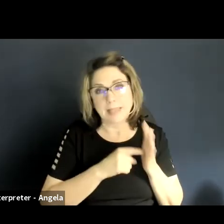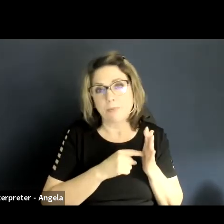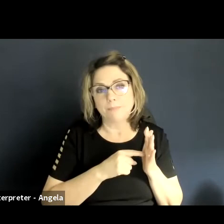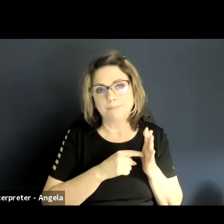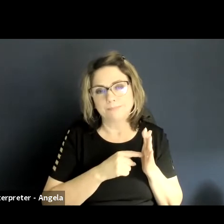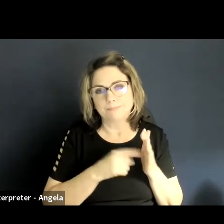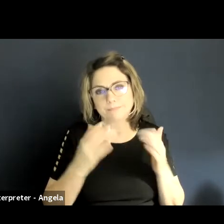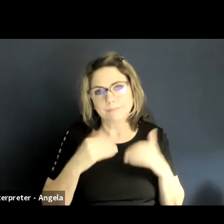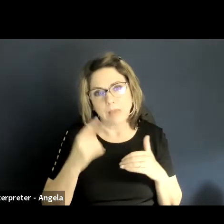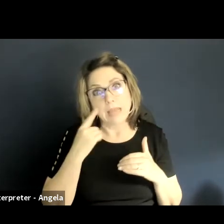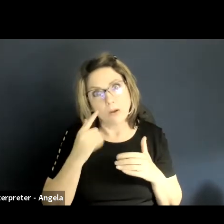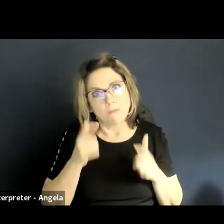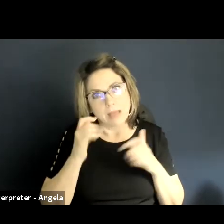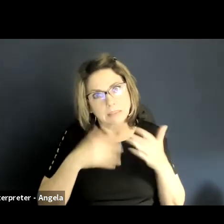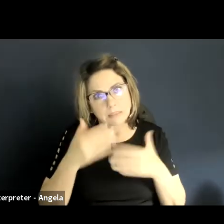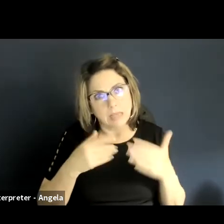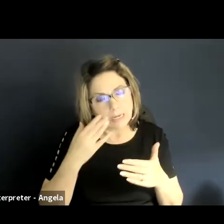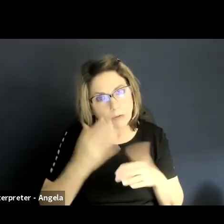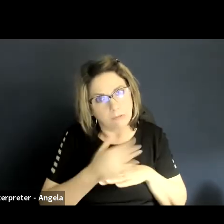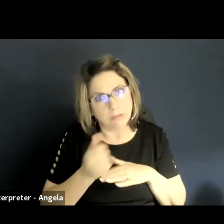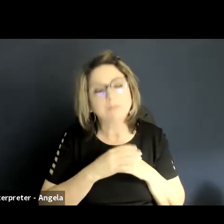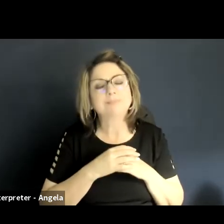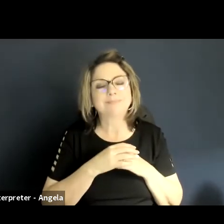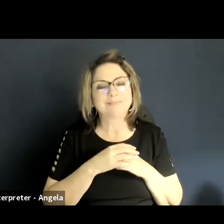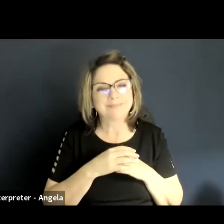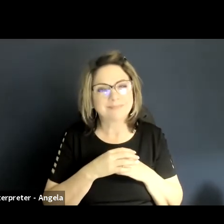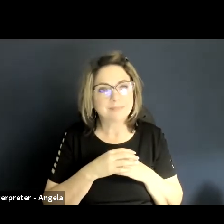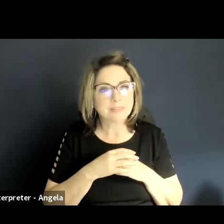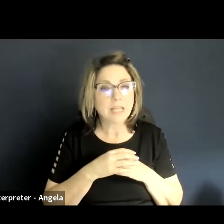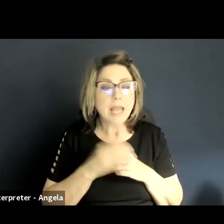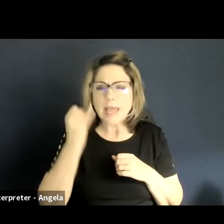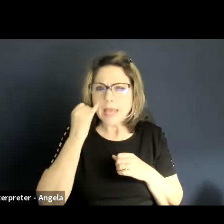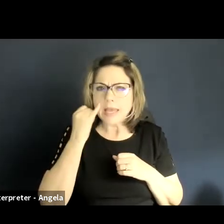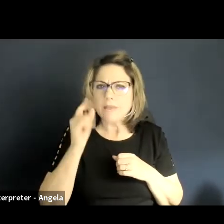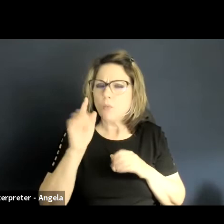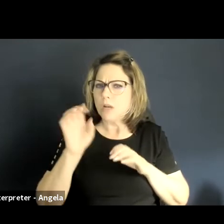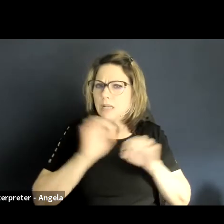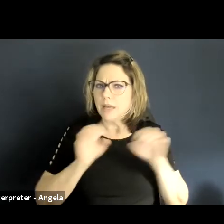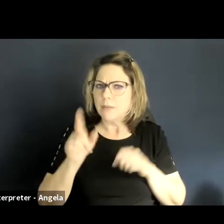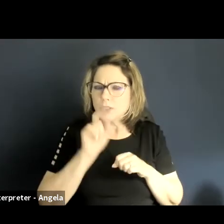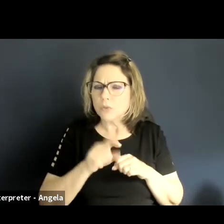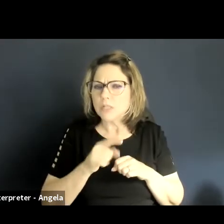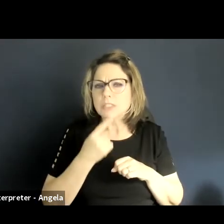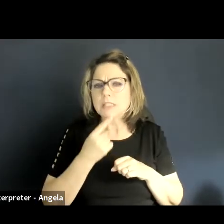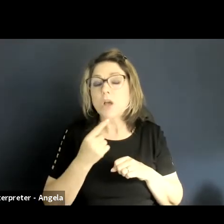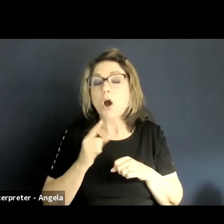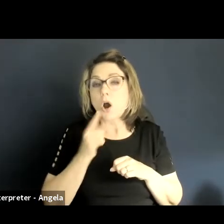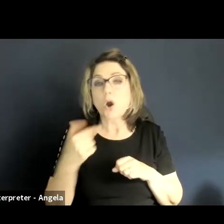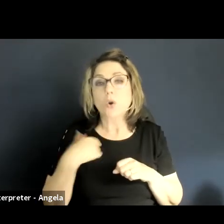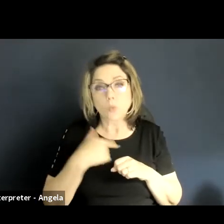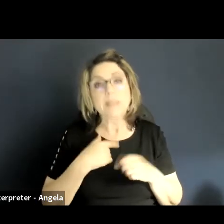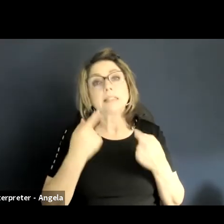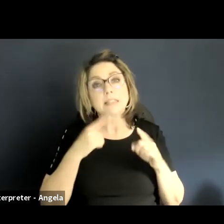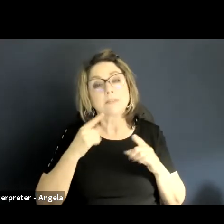move quickly because I know we're short on time. If one of our evaluations questions is, are we successfully